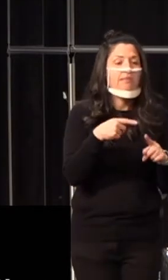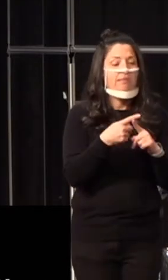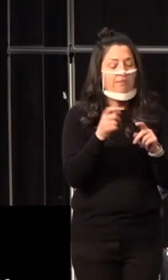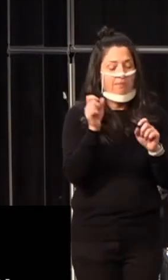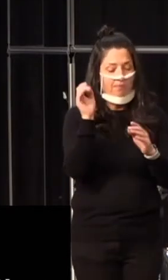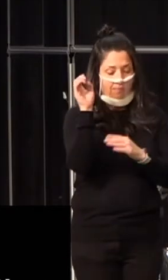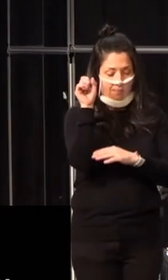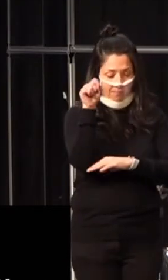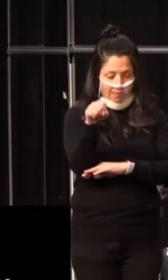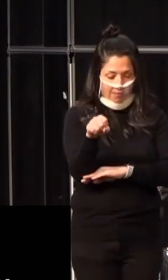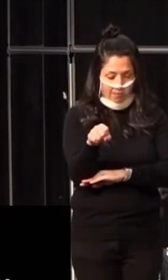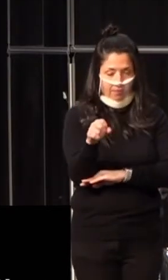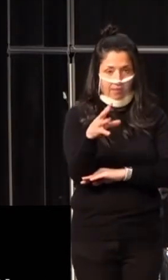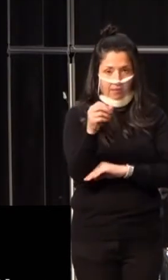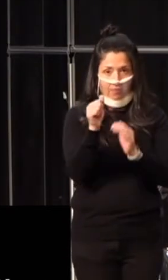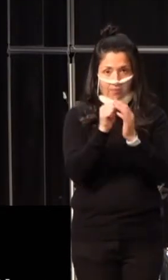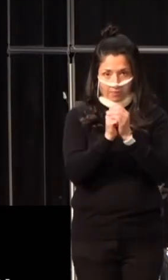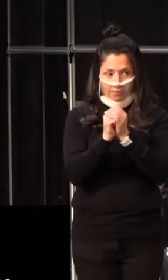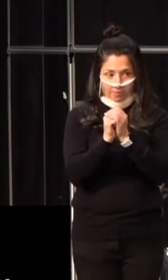low and worshiped.